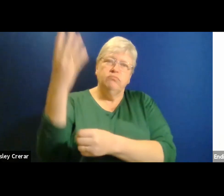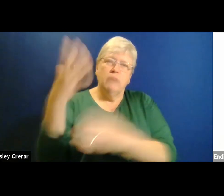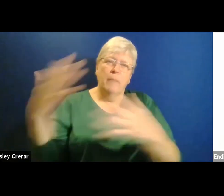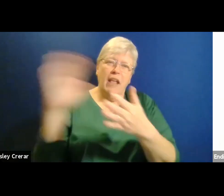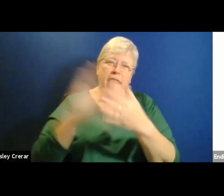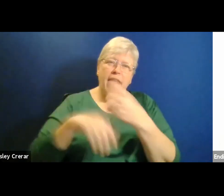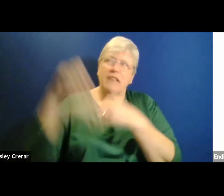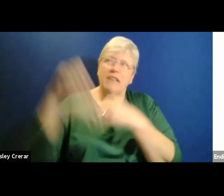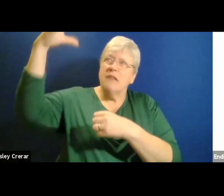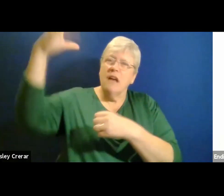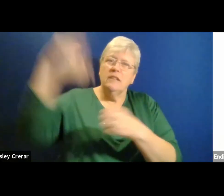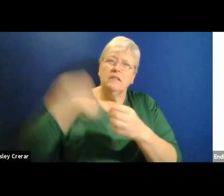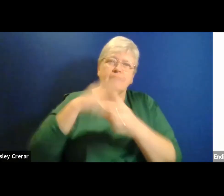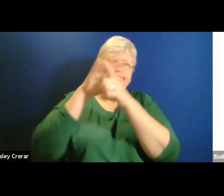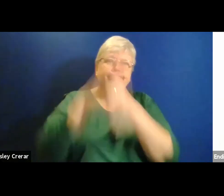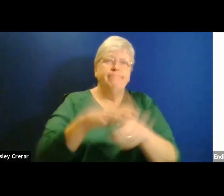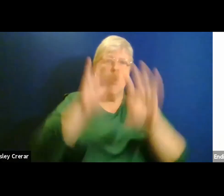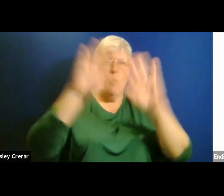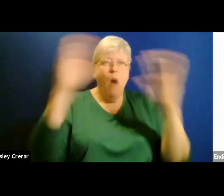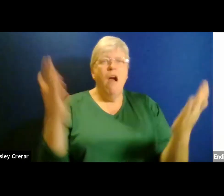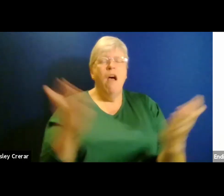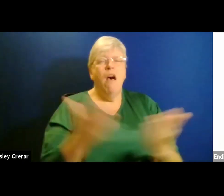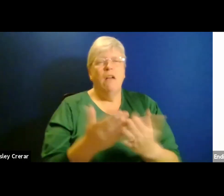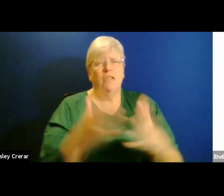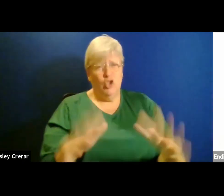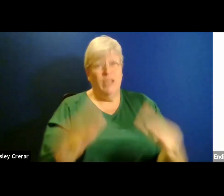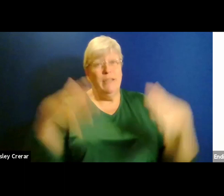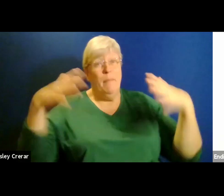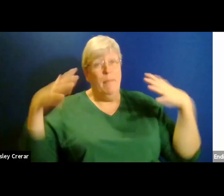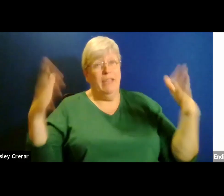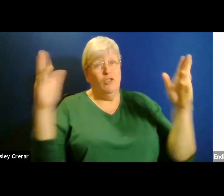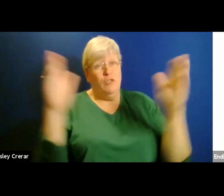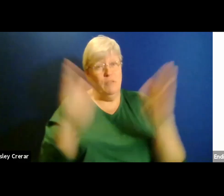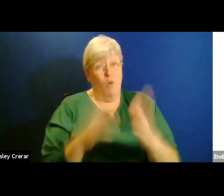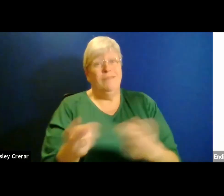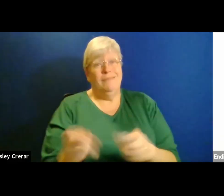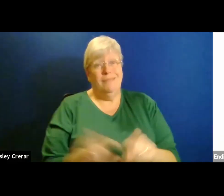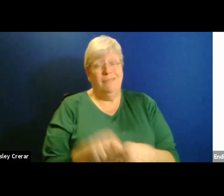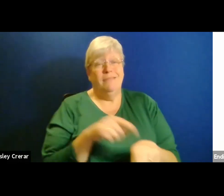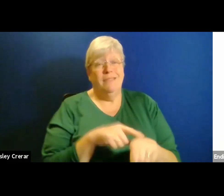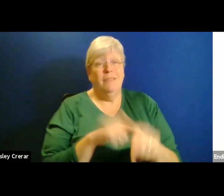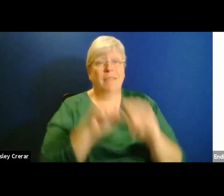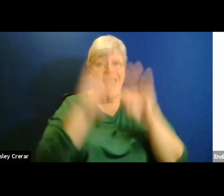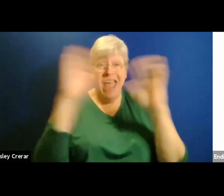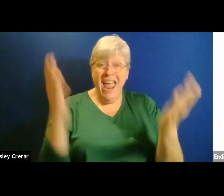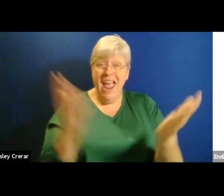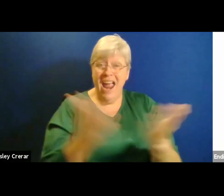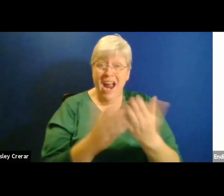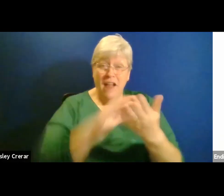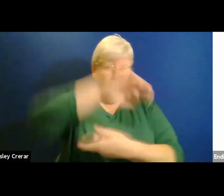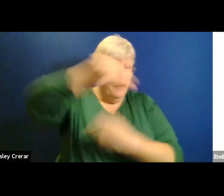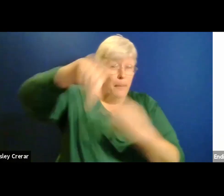is conqueror of the world. She is so large and so small. The earth spins and spins in a